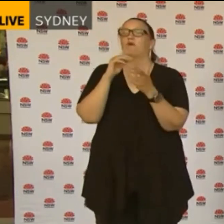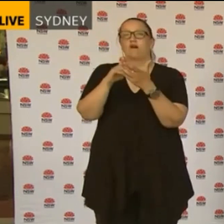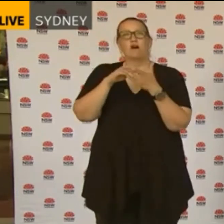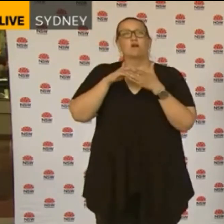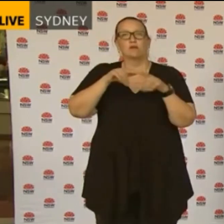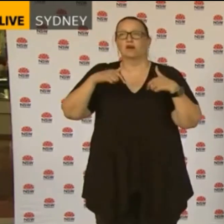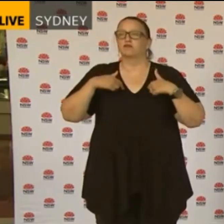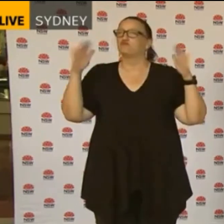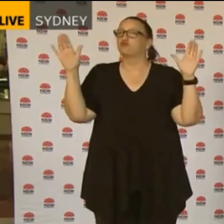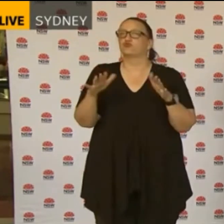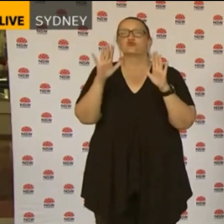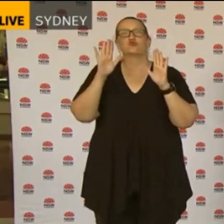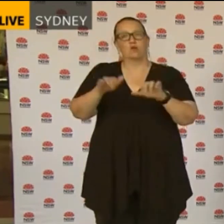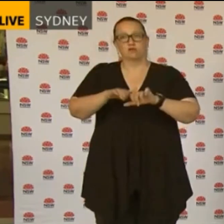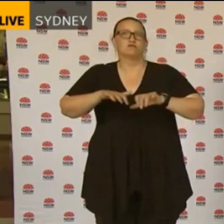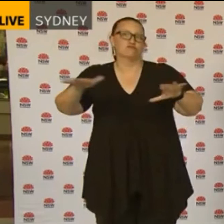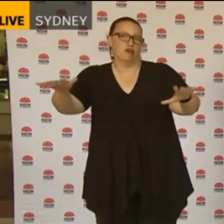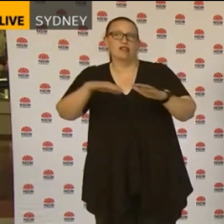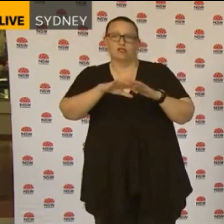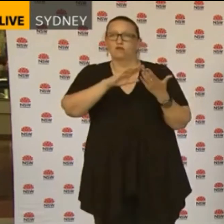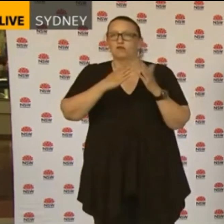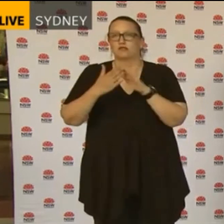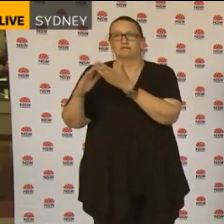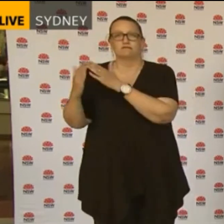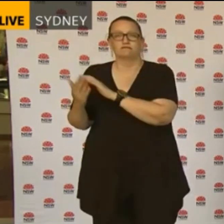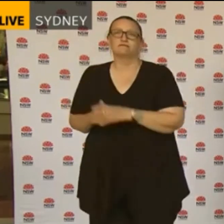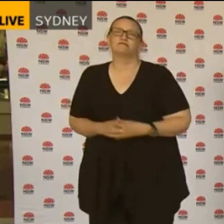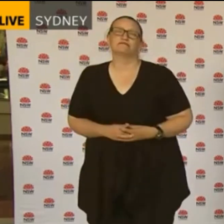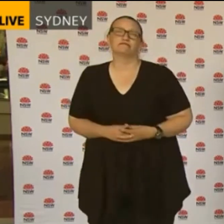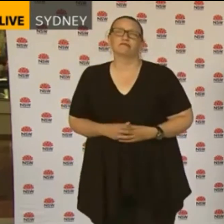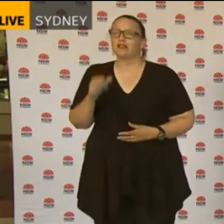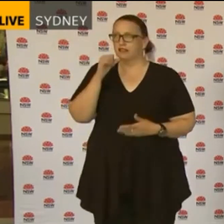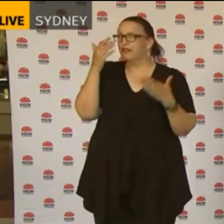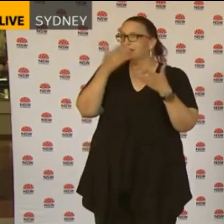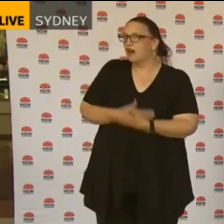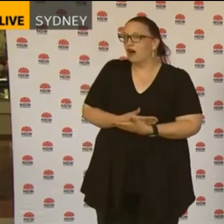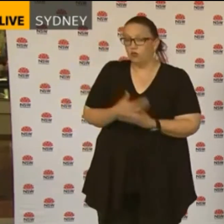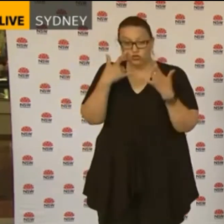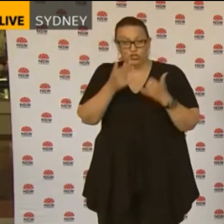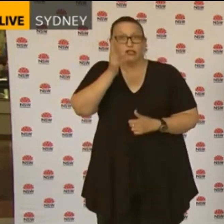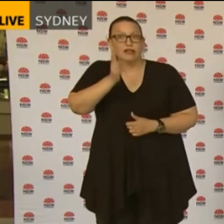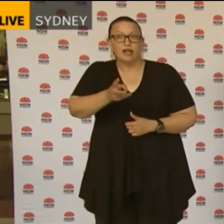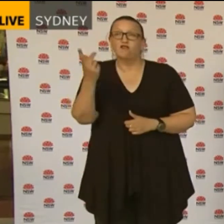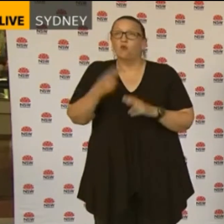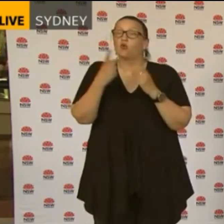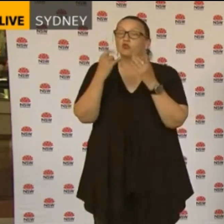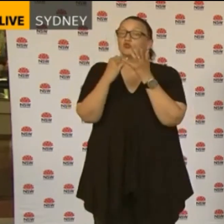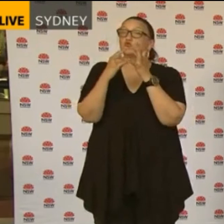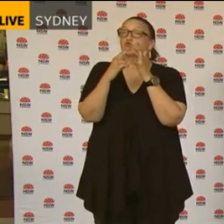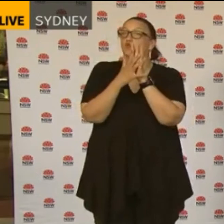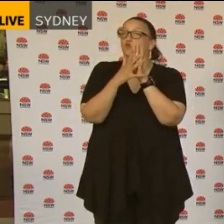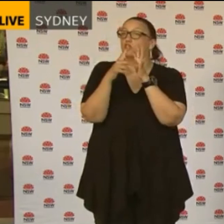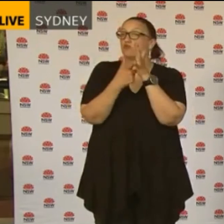We also overnight had the sewage detection in people living in Sydney's northwest are being asked to